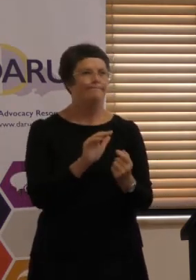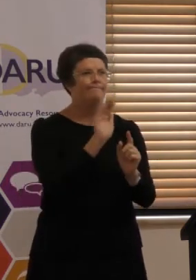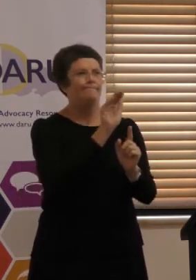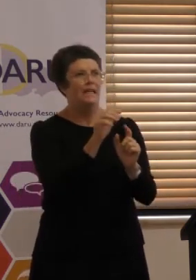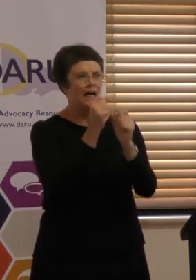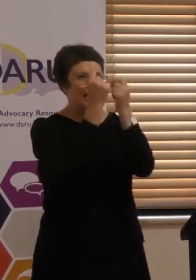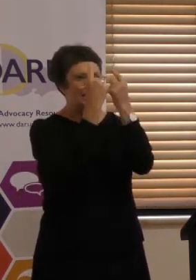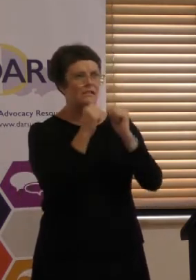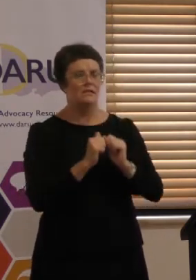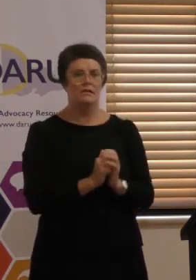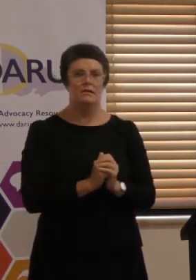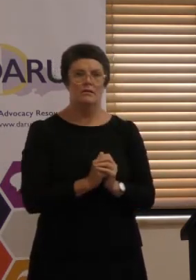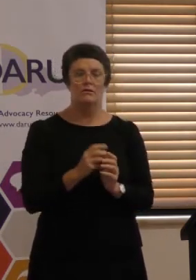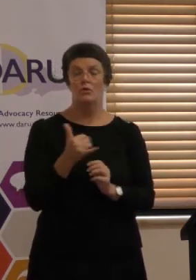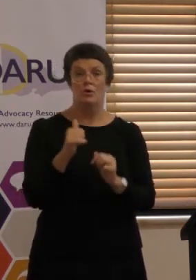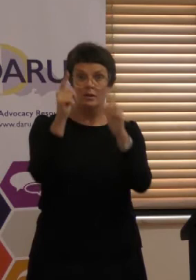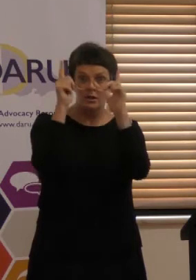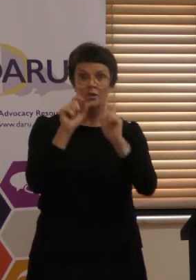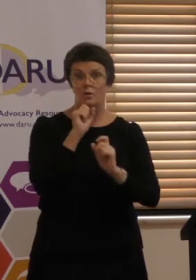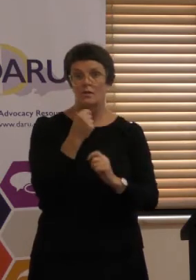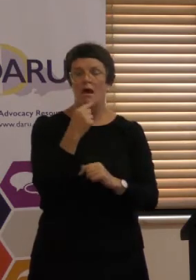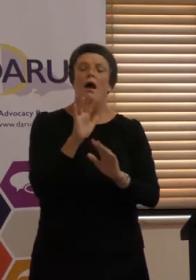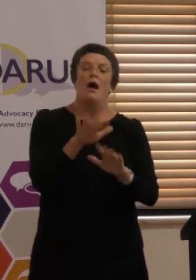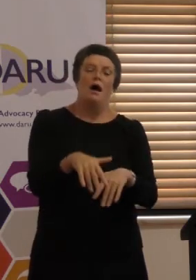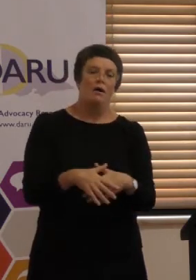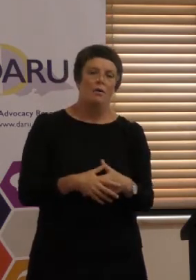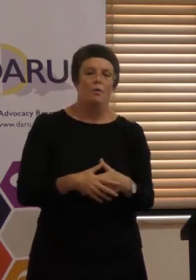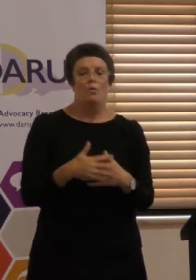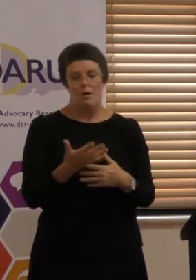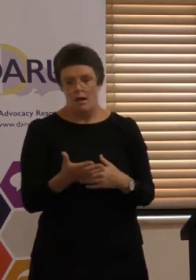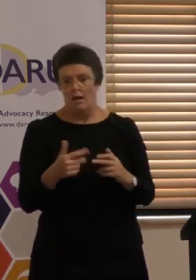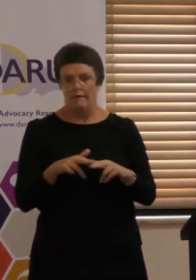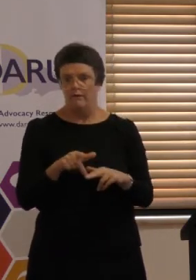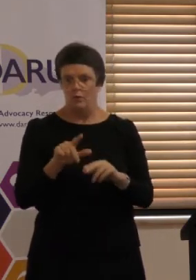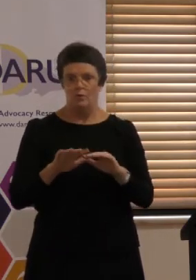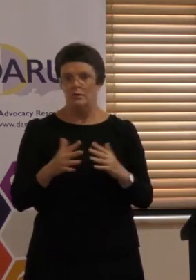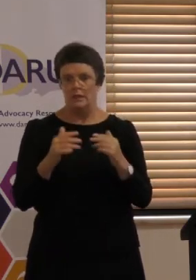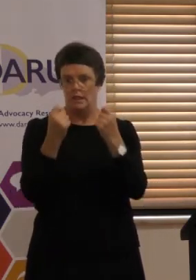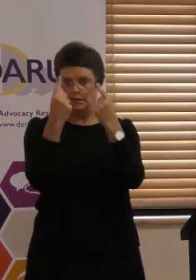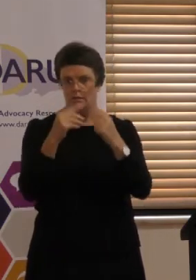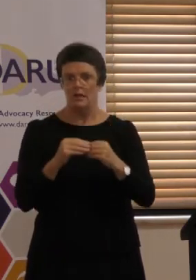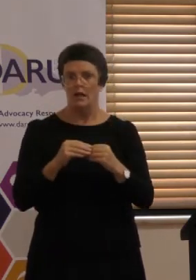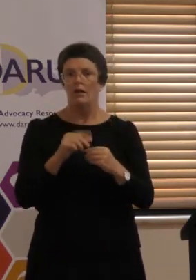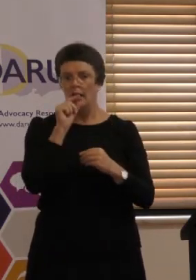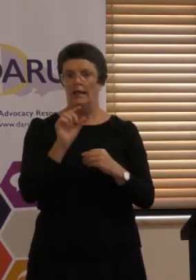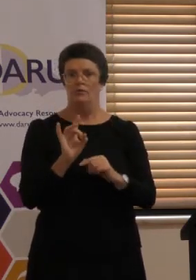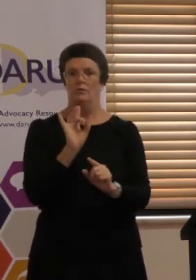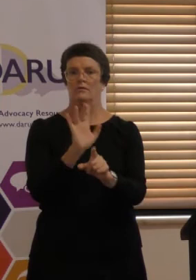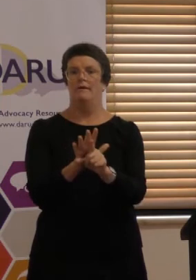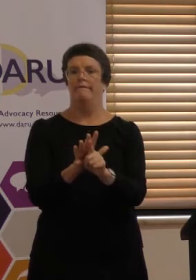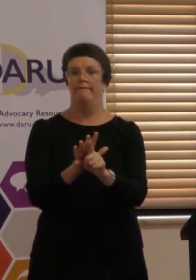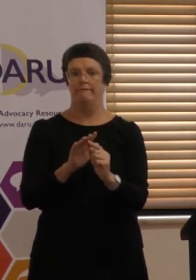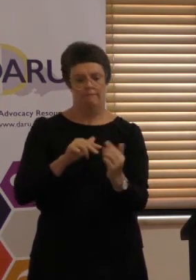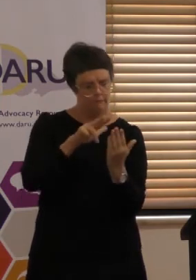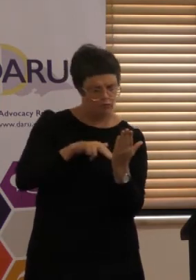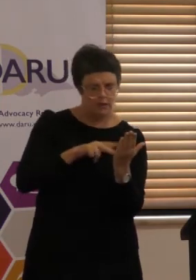understand. Or a teacher will just say, oh, well, if you didn't understand that, you've got time to go over it at home.